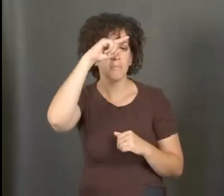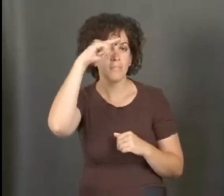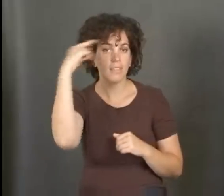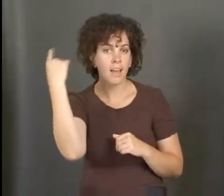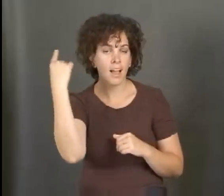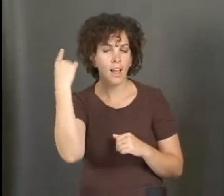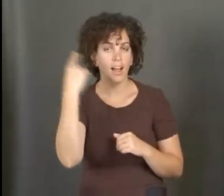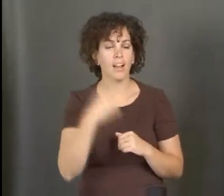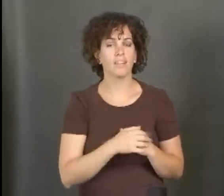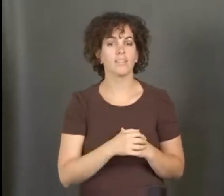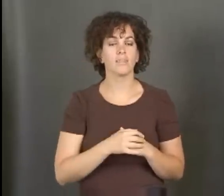Black.